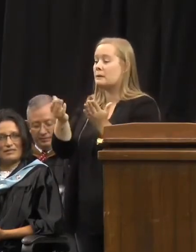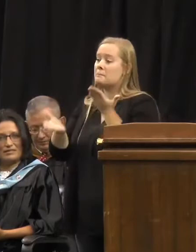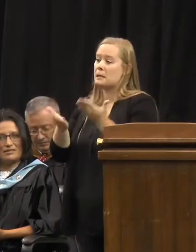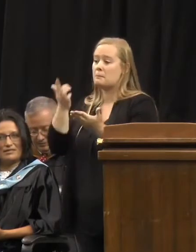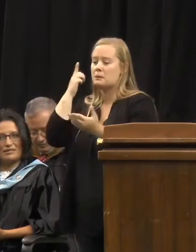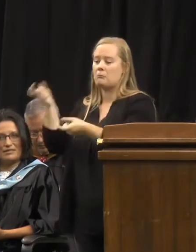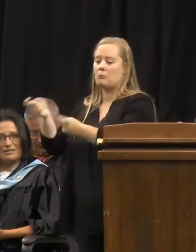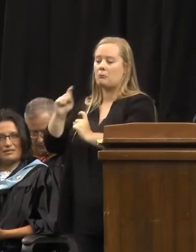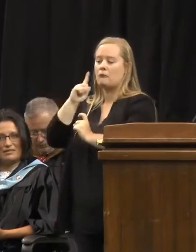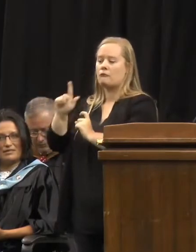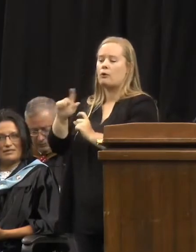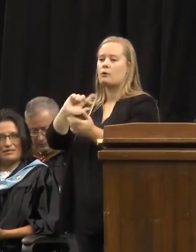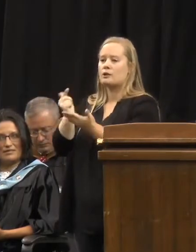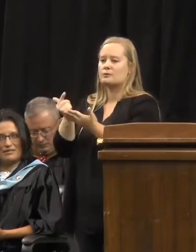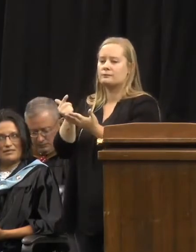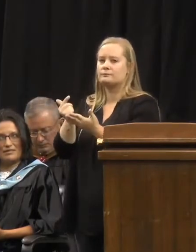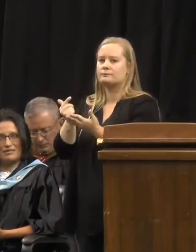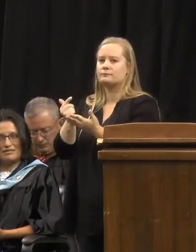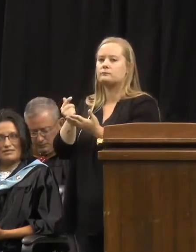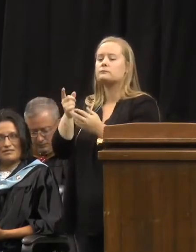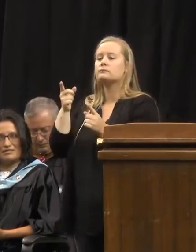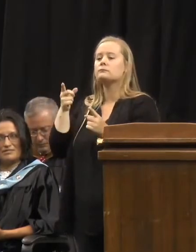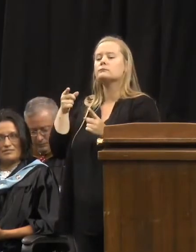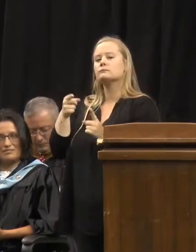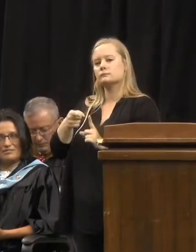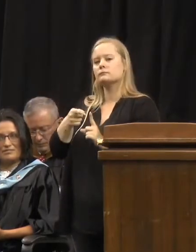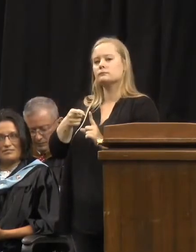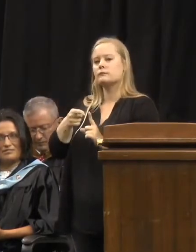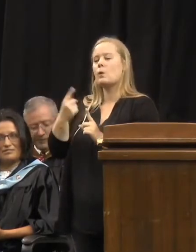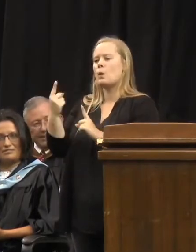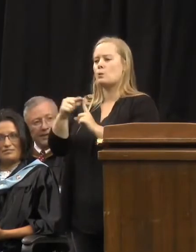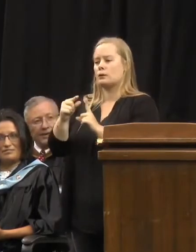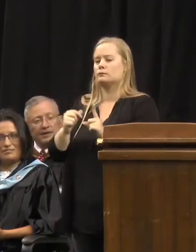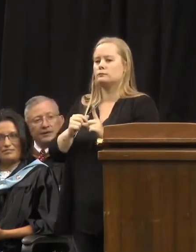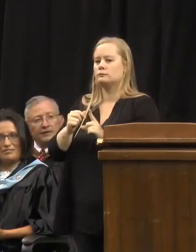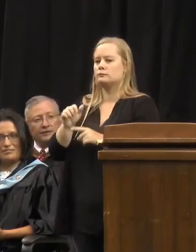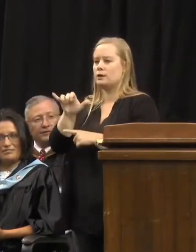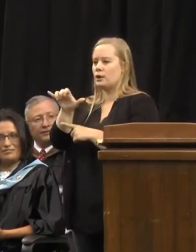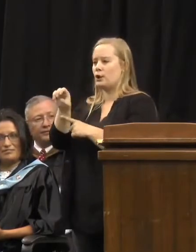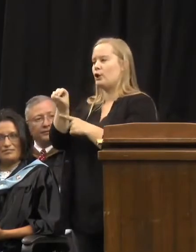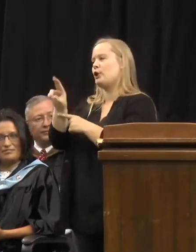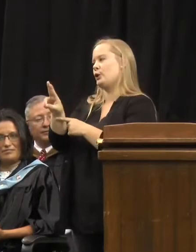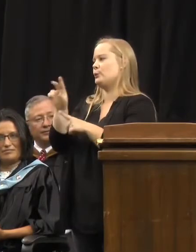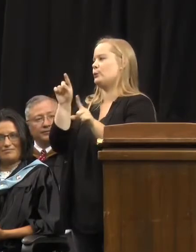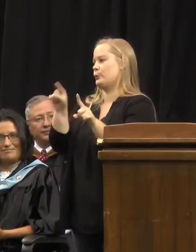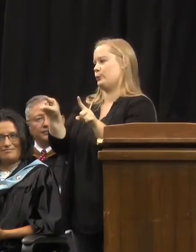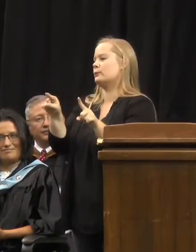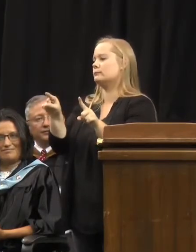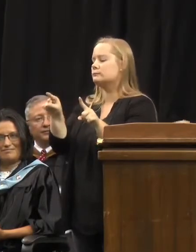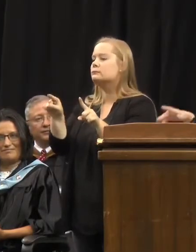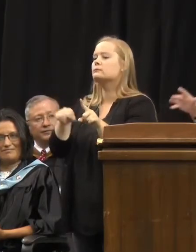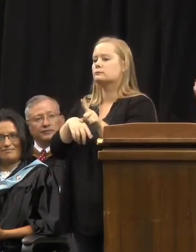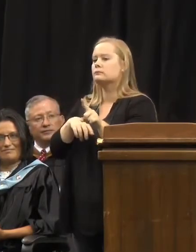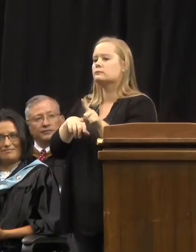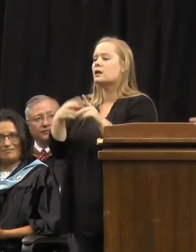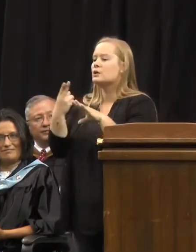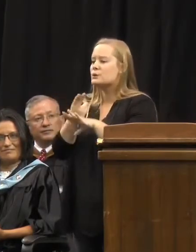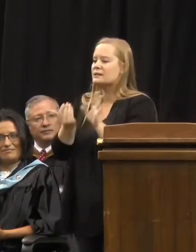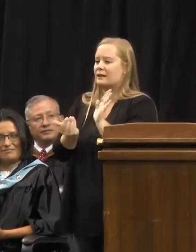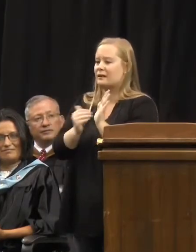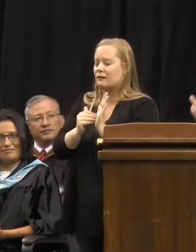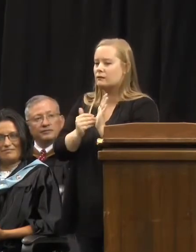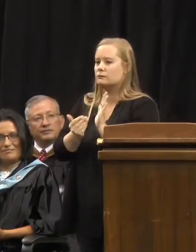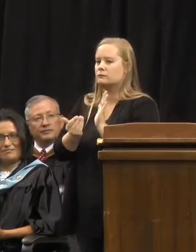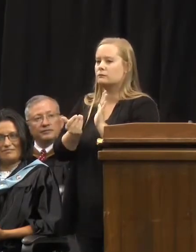graduation. Dr. Seuss begins with one straightforward word, you. He uses that word